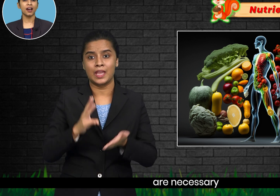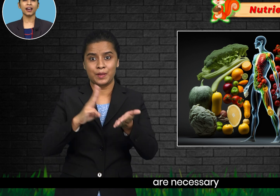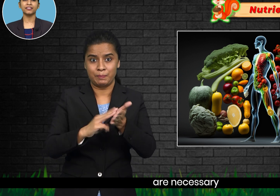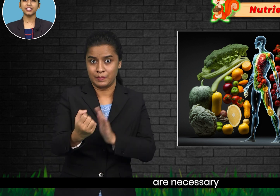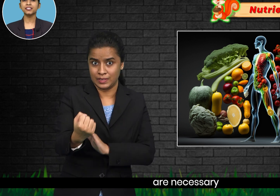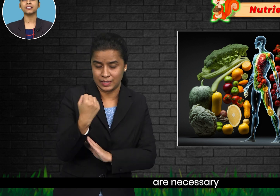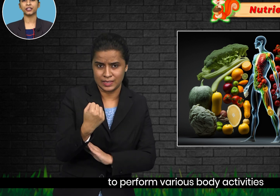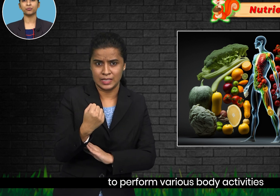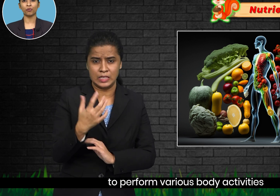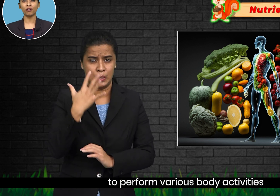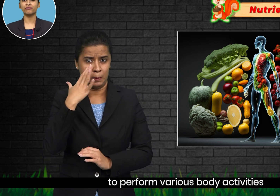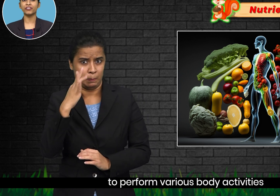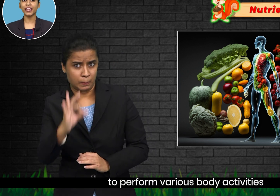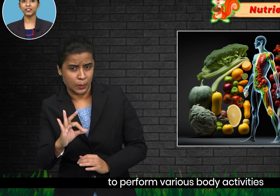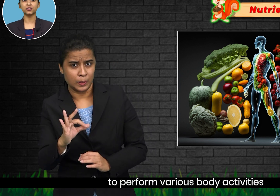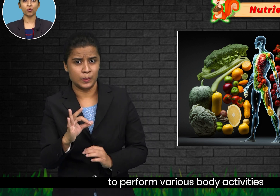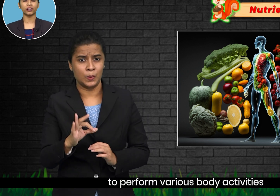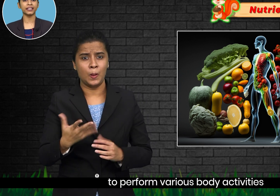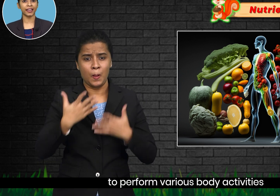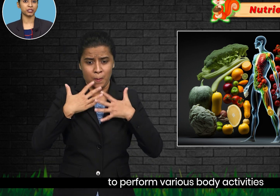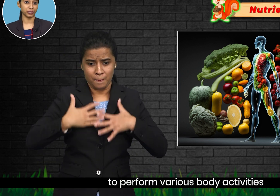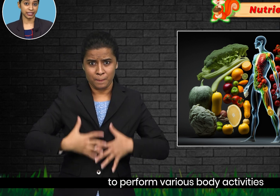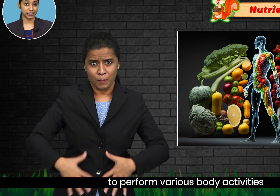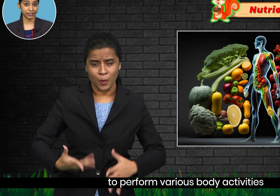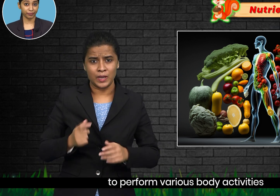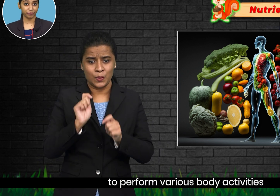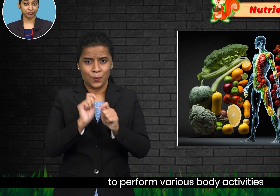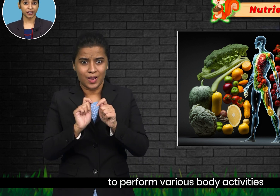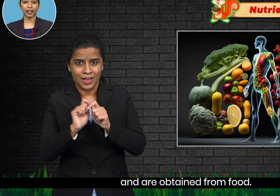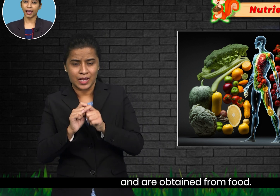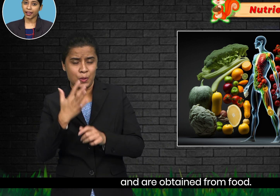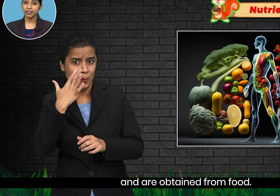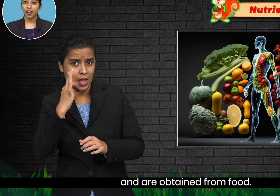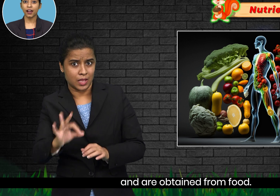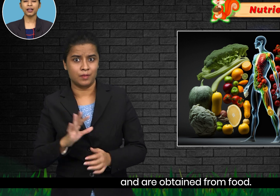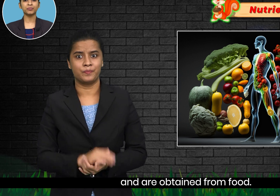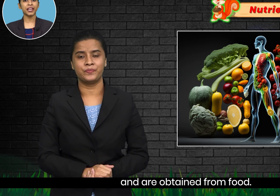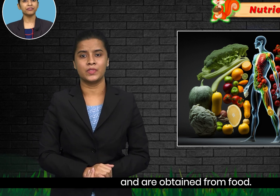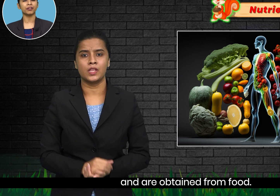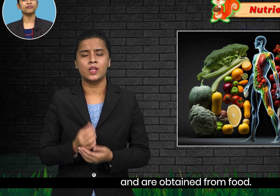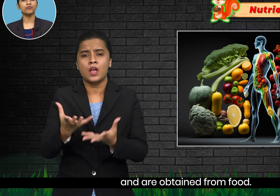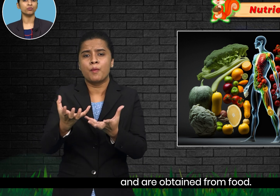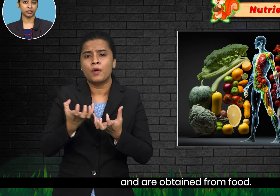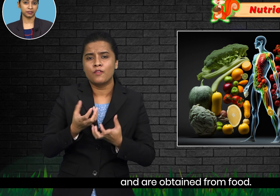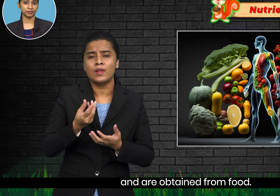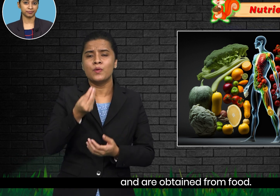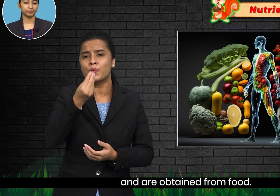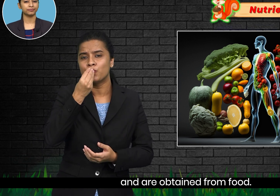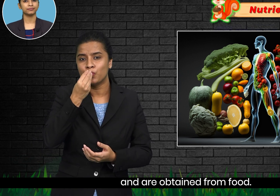minerals are necessary to perform various body activities and are obtained from